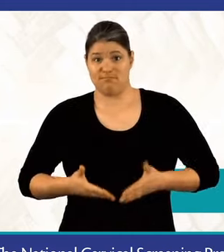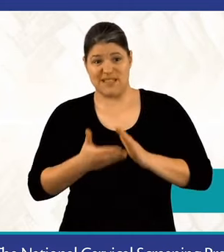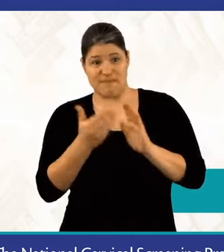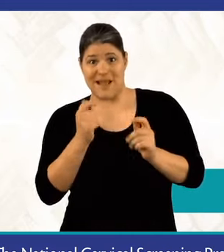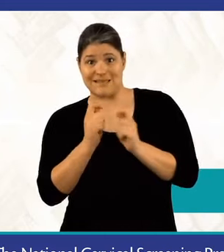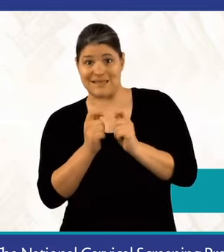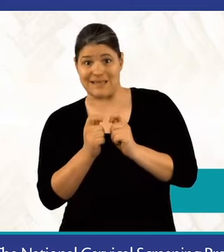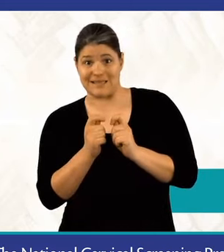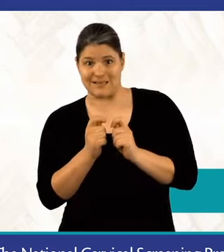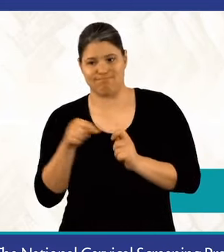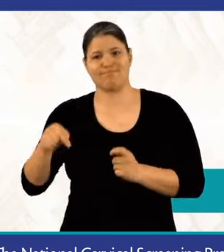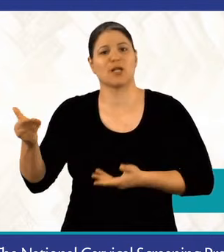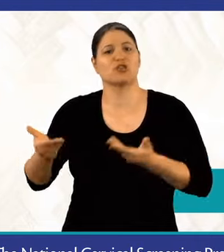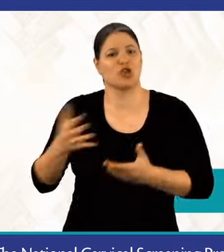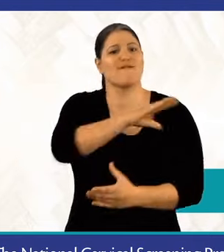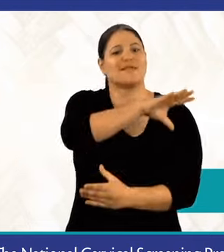All women who have cervical smears are part of the